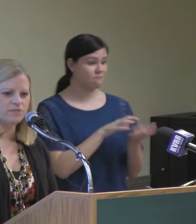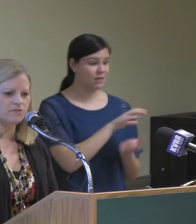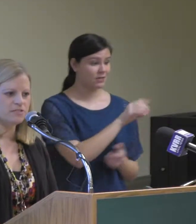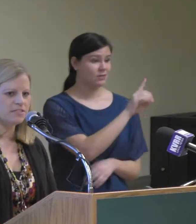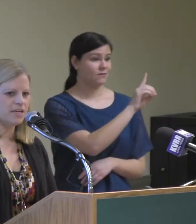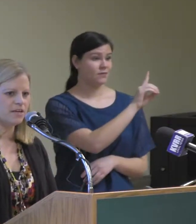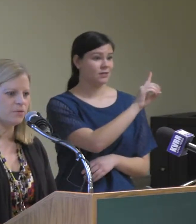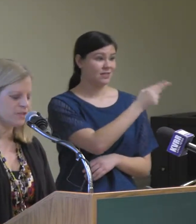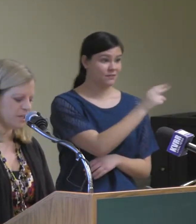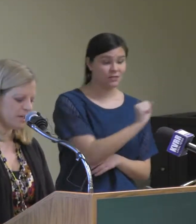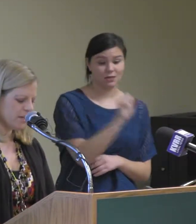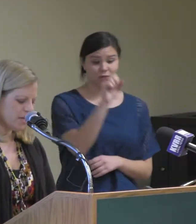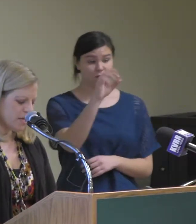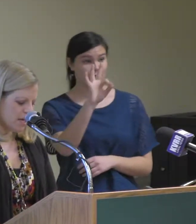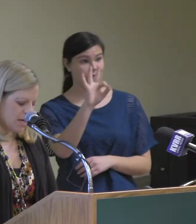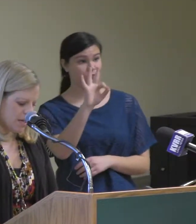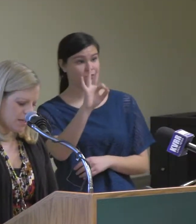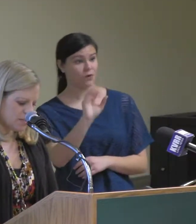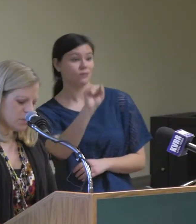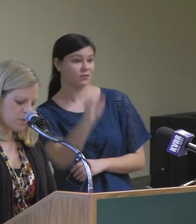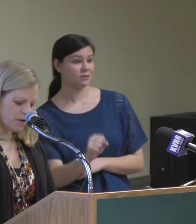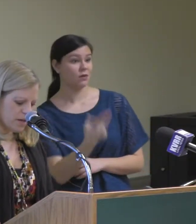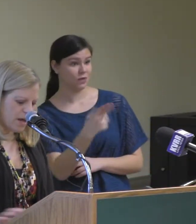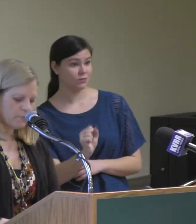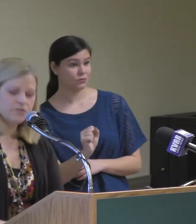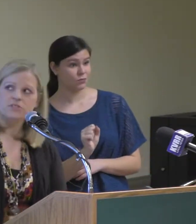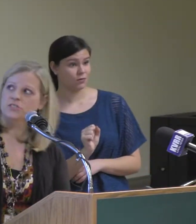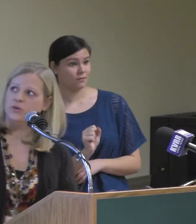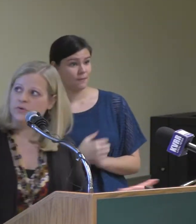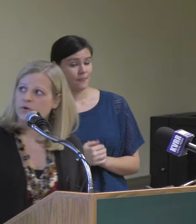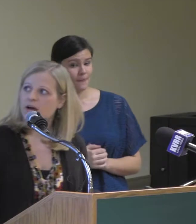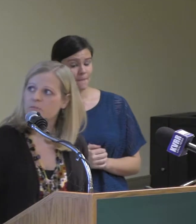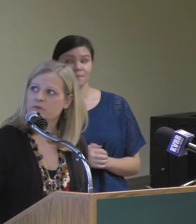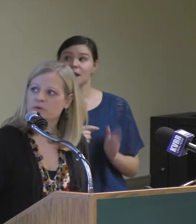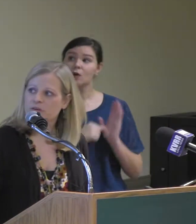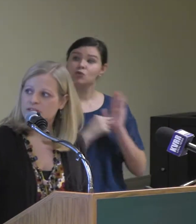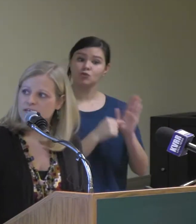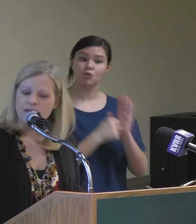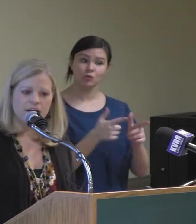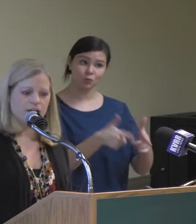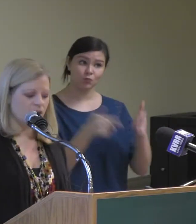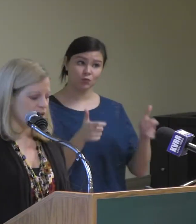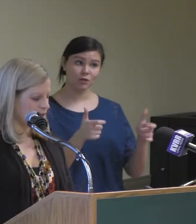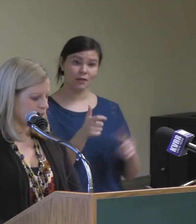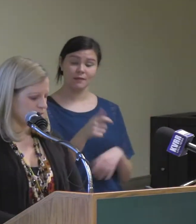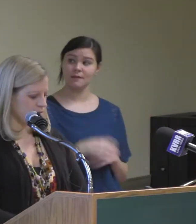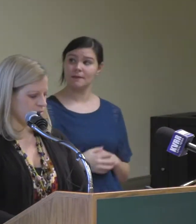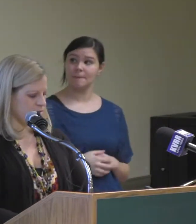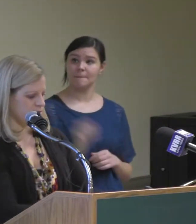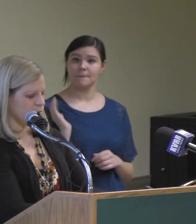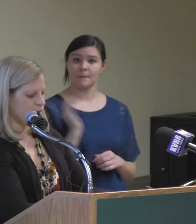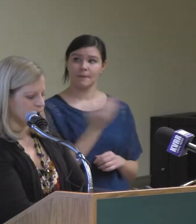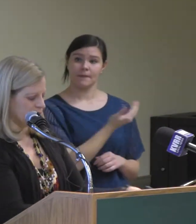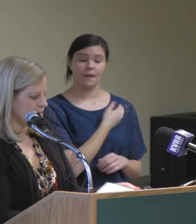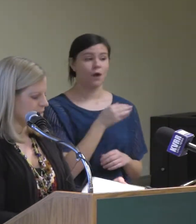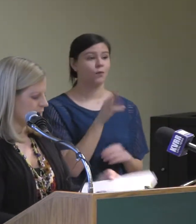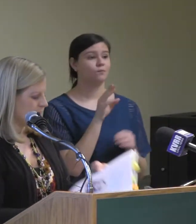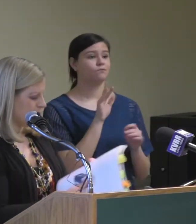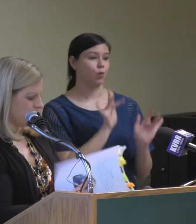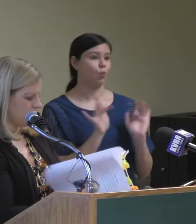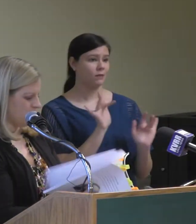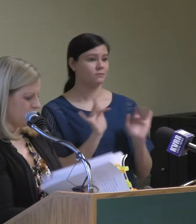Fargo South students today that you will hear. So I'm going to show you really quickly in our